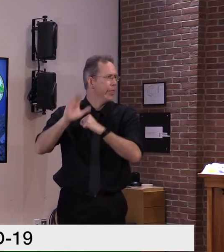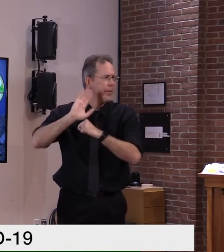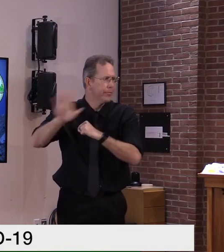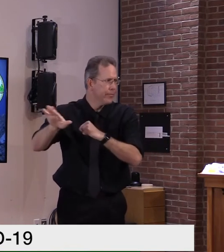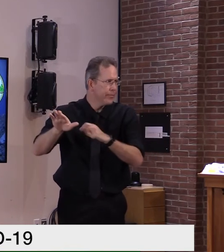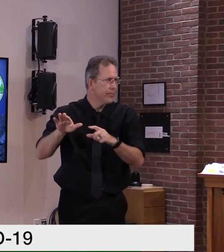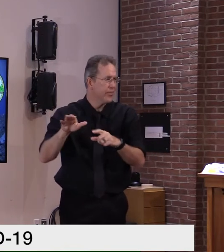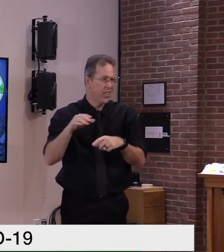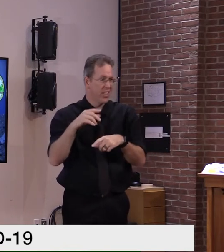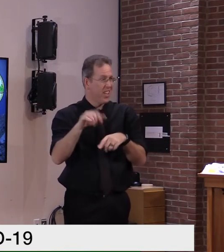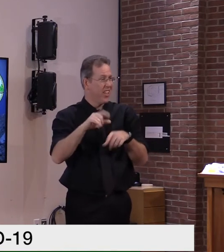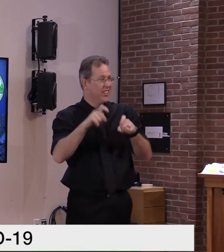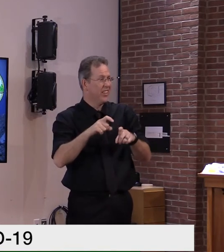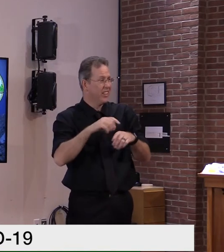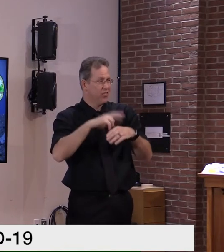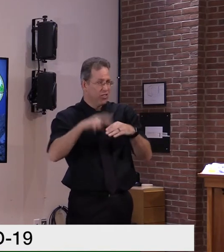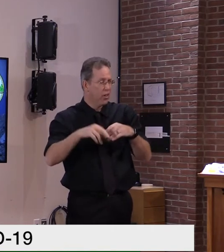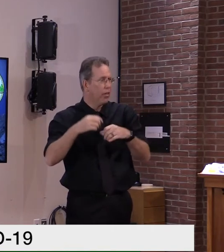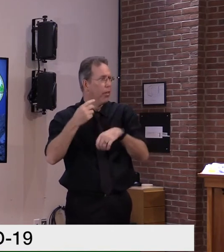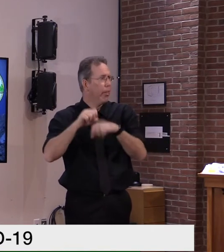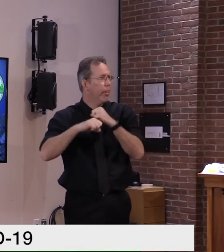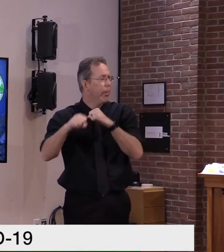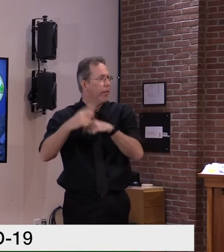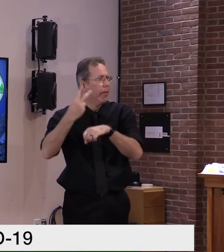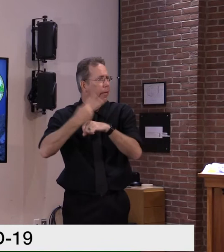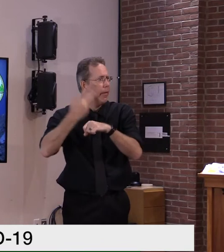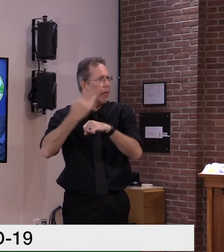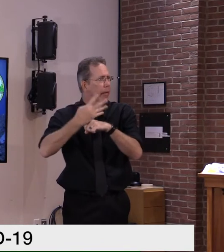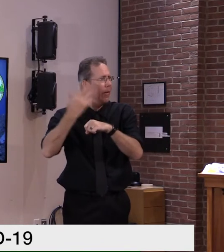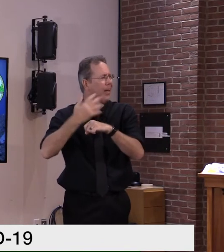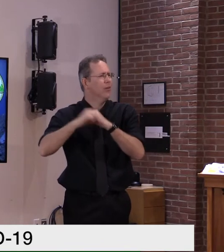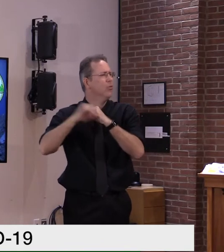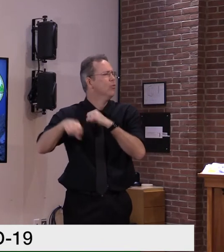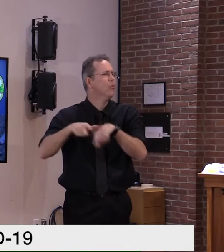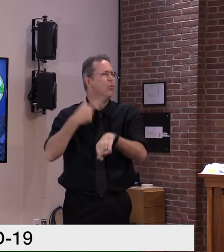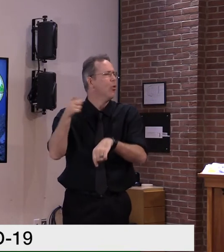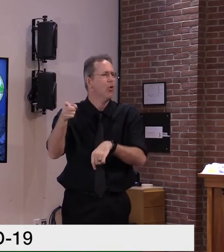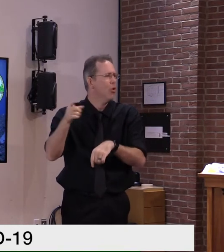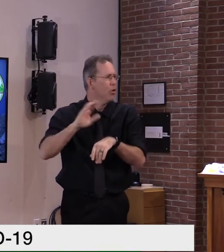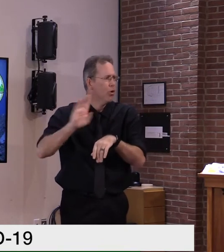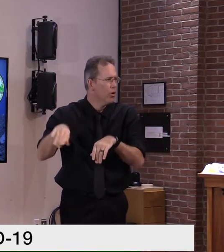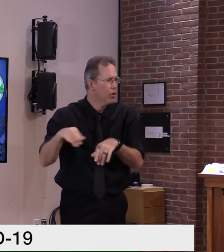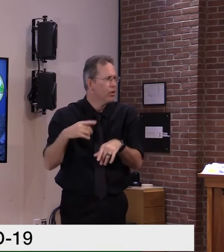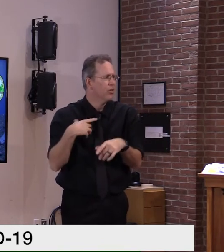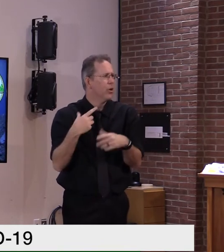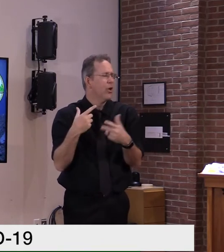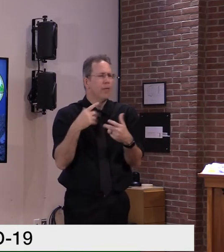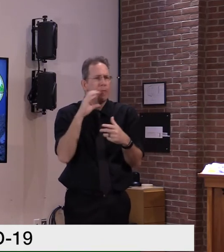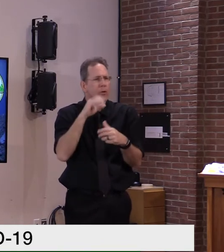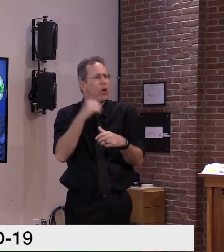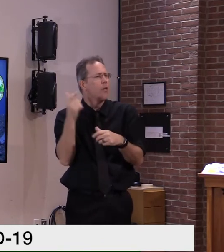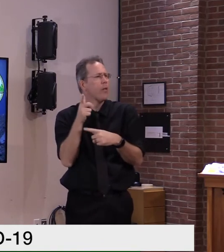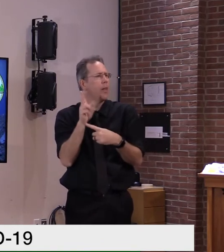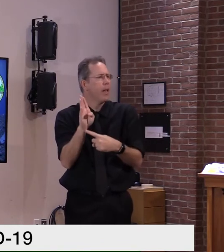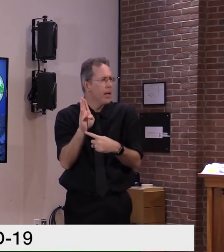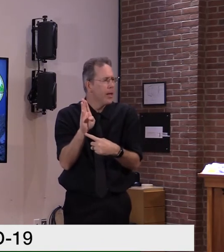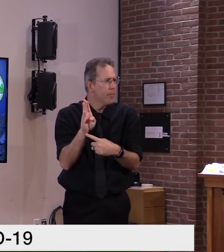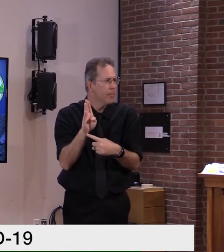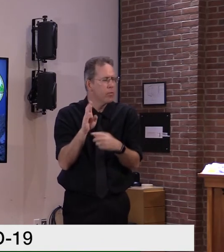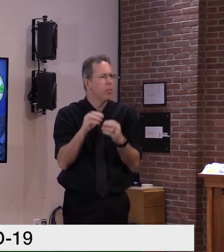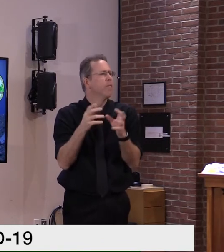results, moving away from those and moving more towards other labs that are